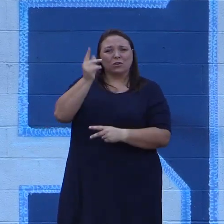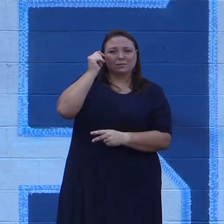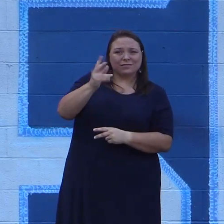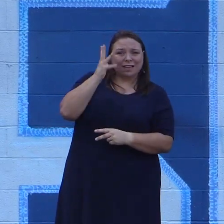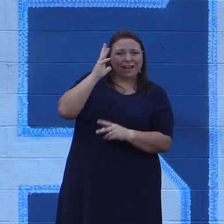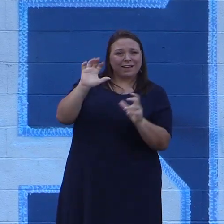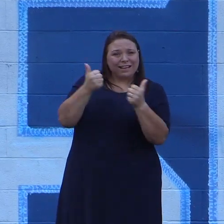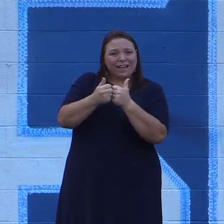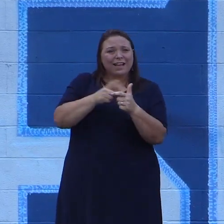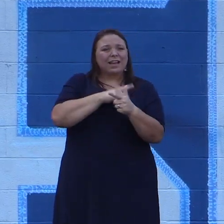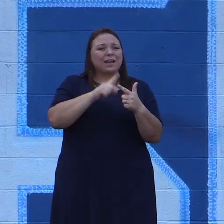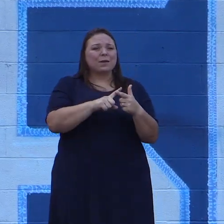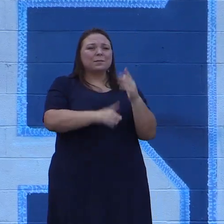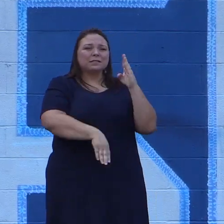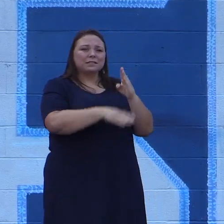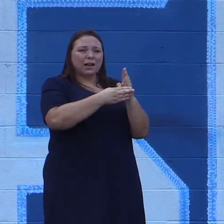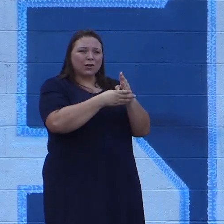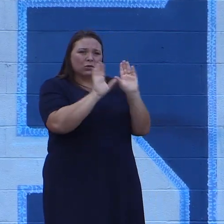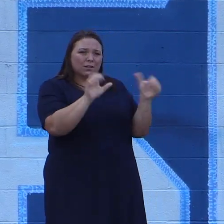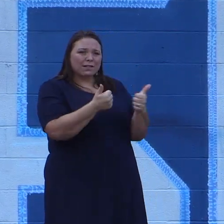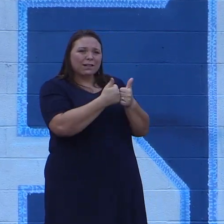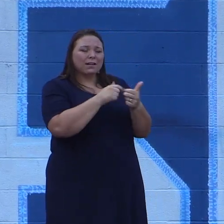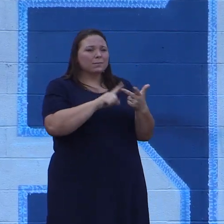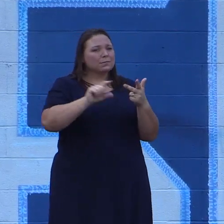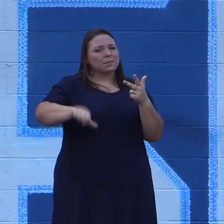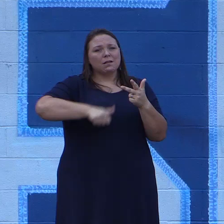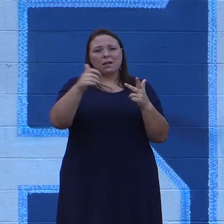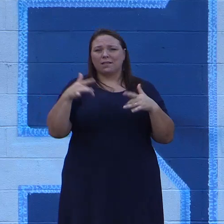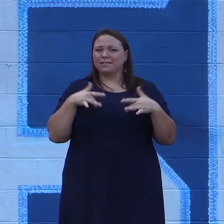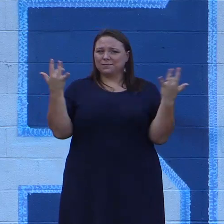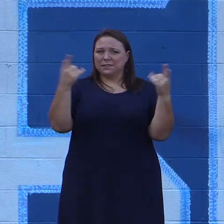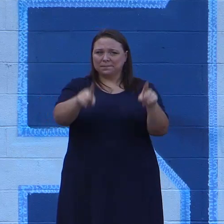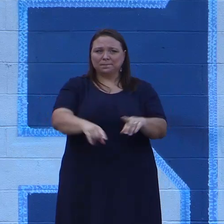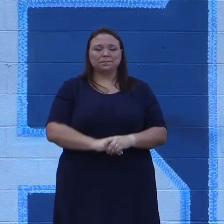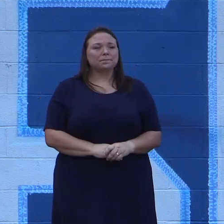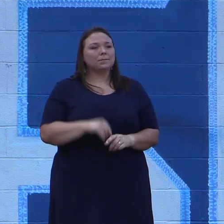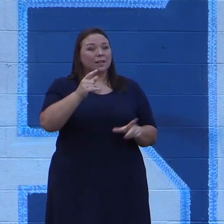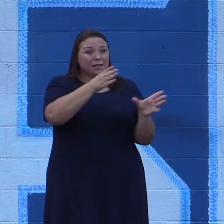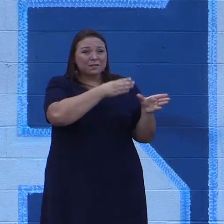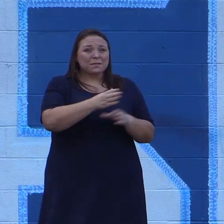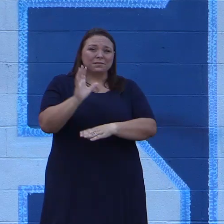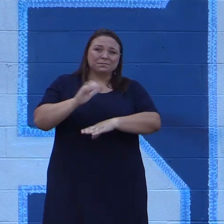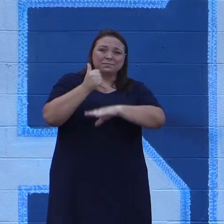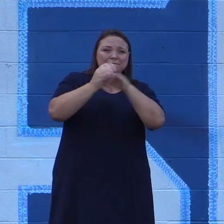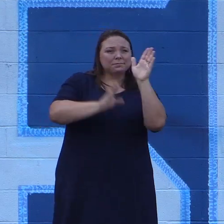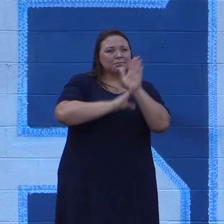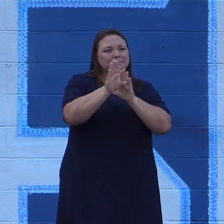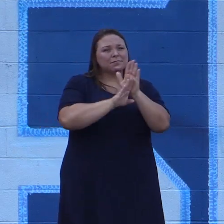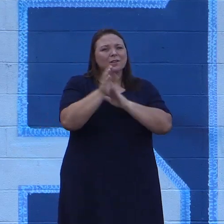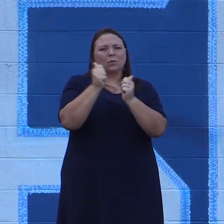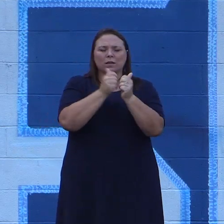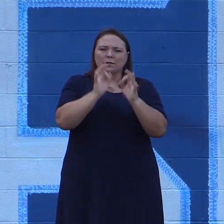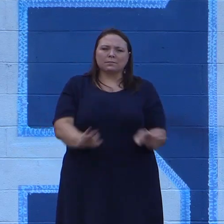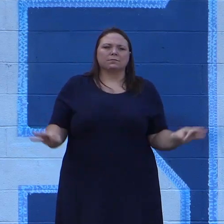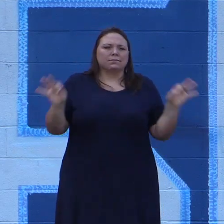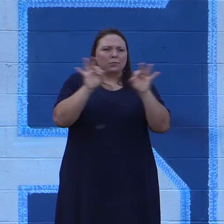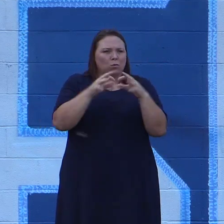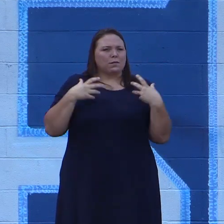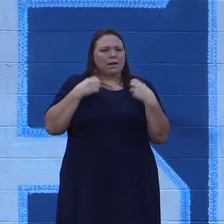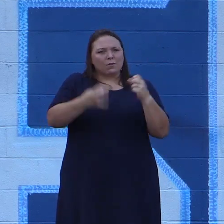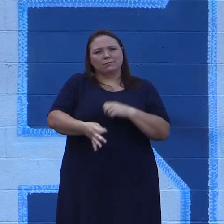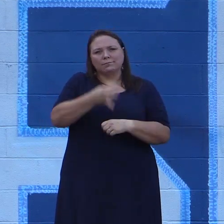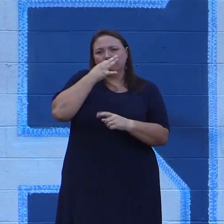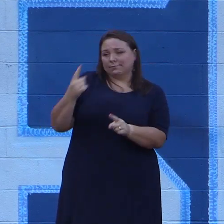games, Nashville SC matches, and any other event. This is a plan that has been in development with key health experts since early